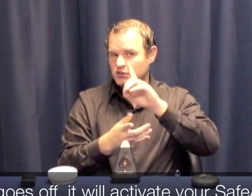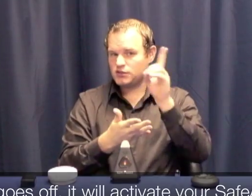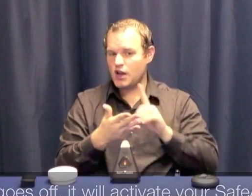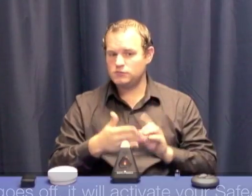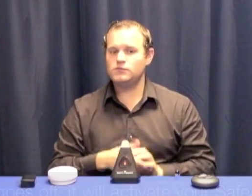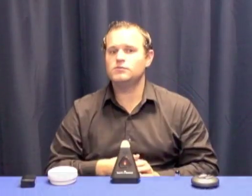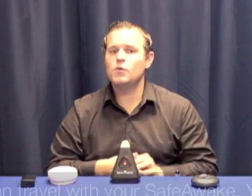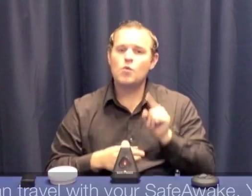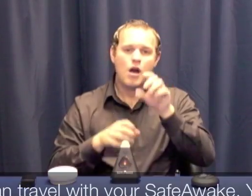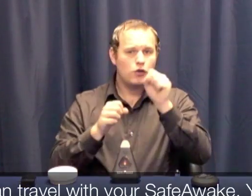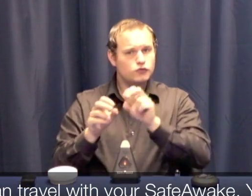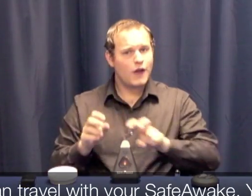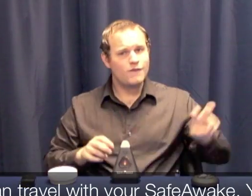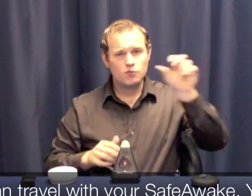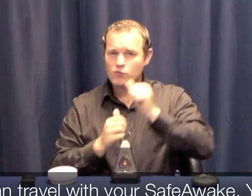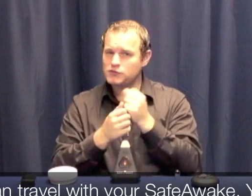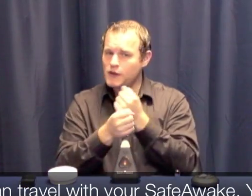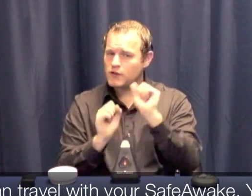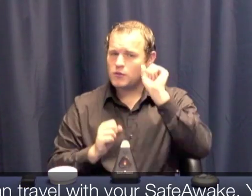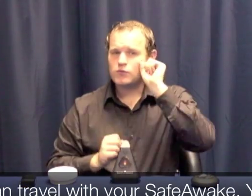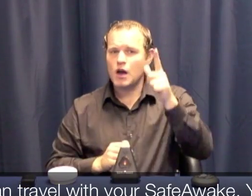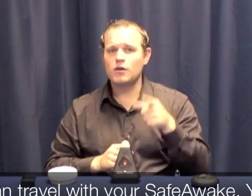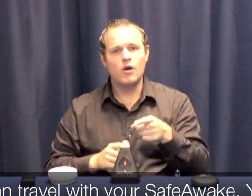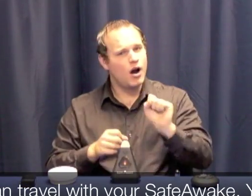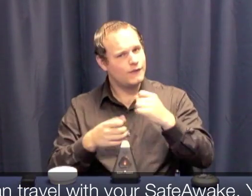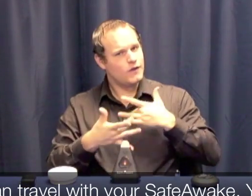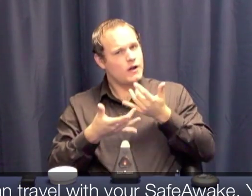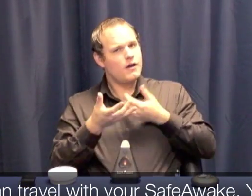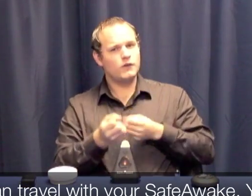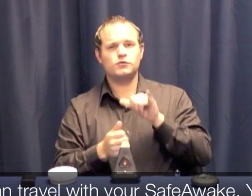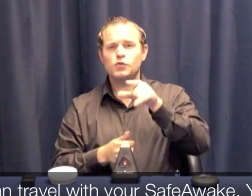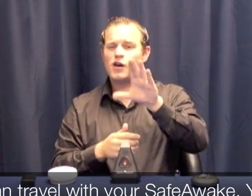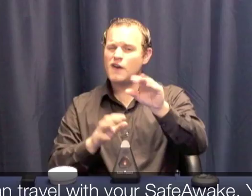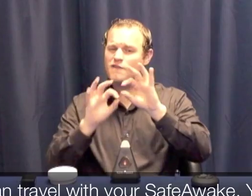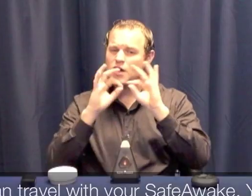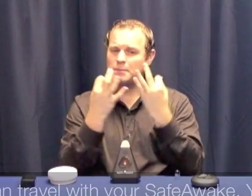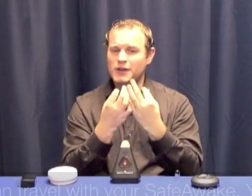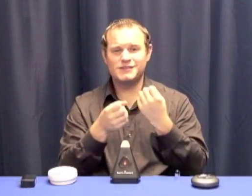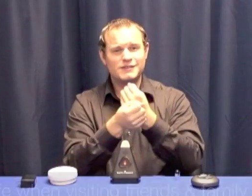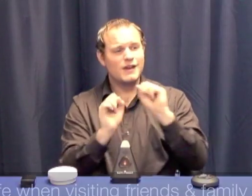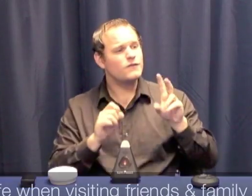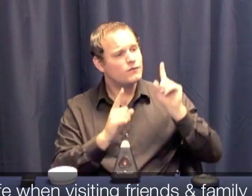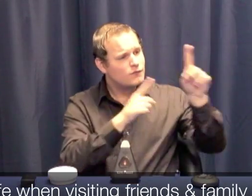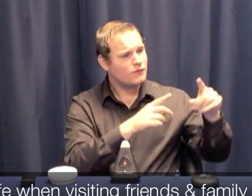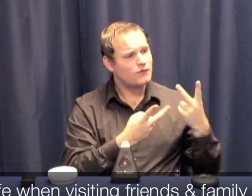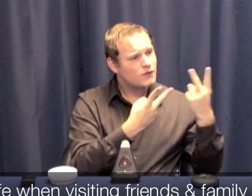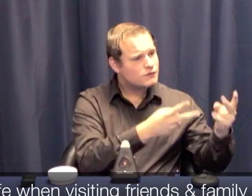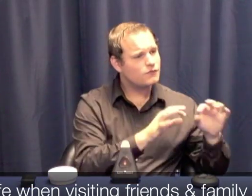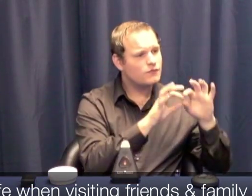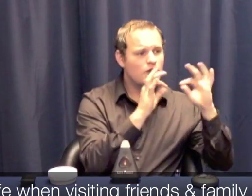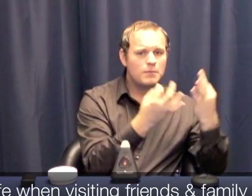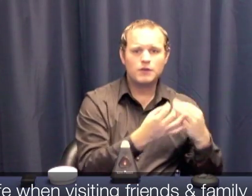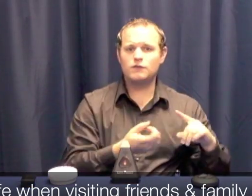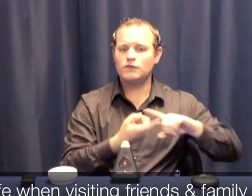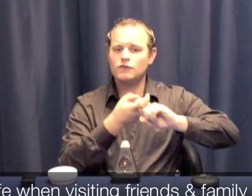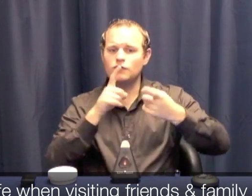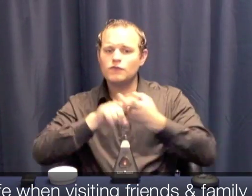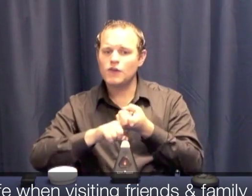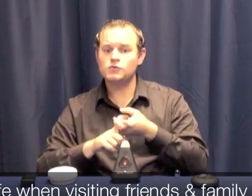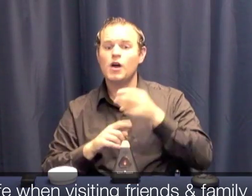your SafeAwake just like it's supposed to. You can travel with your SafeAwake. You can feel confident that you and your family are safe when visiting friends